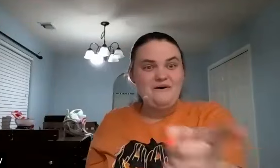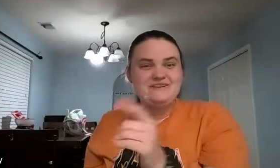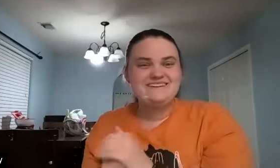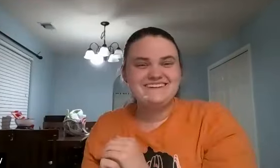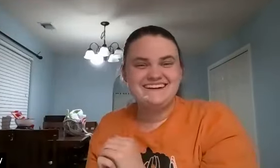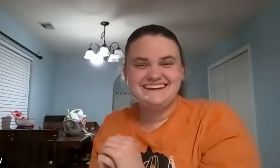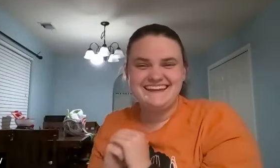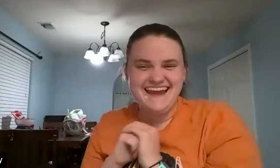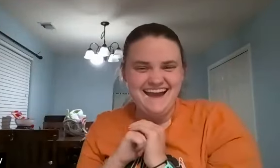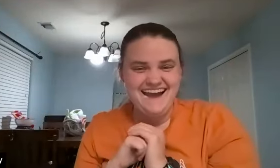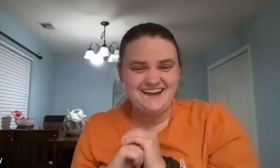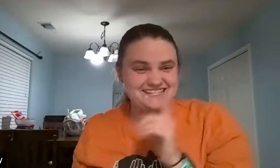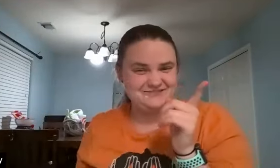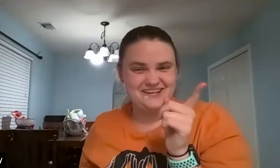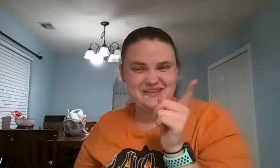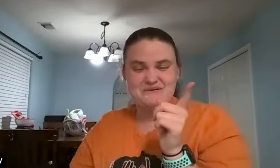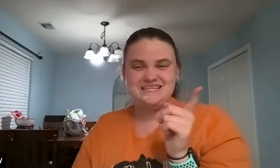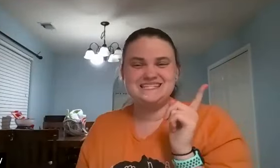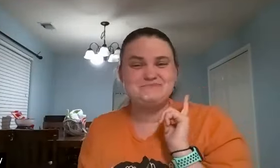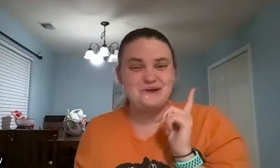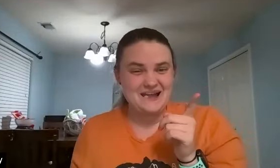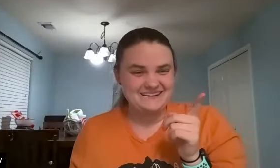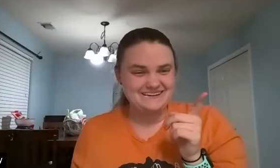Oh, good. Yeah, I did forget that one. Spider.